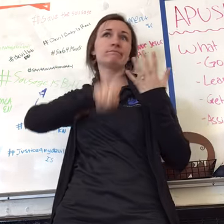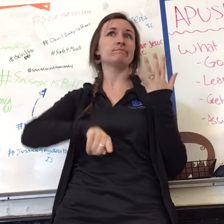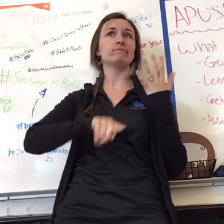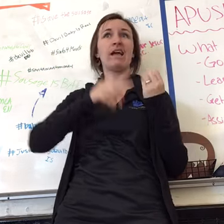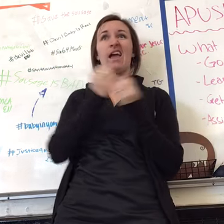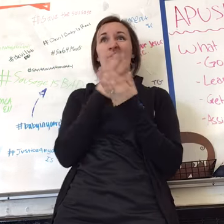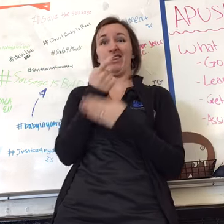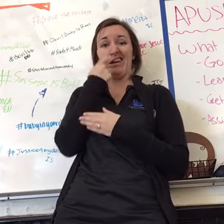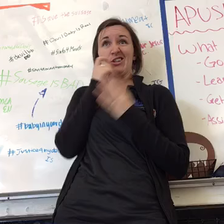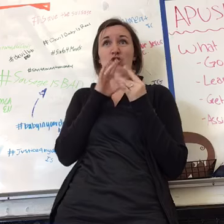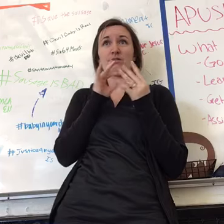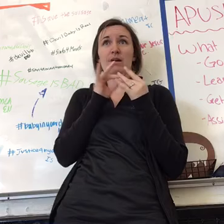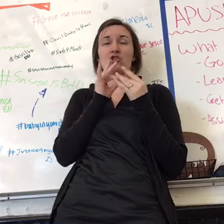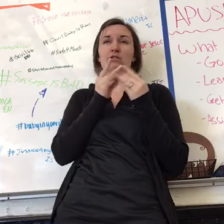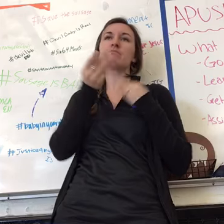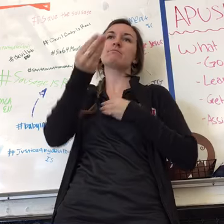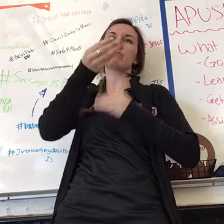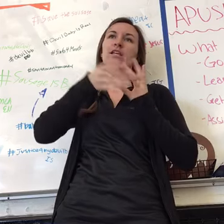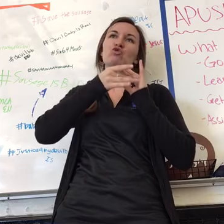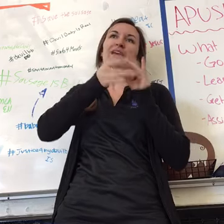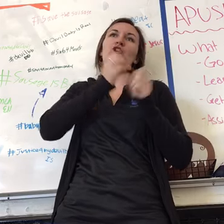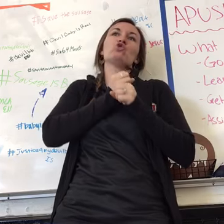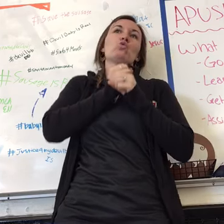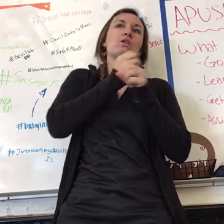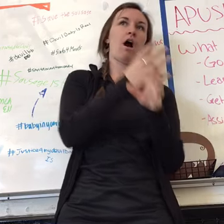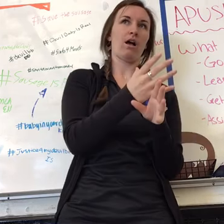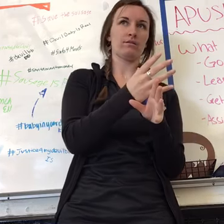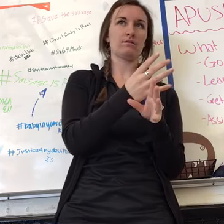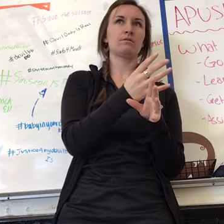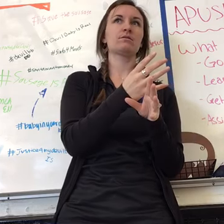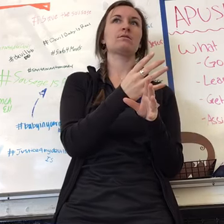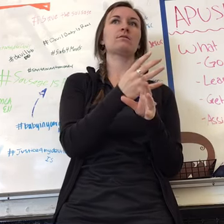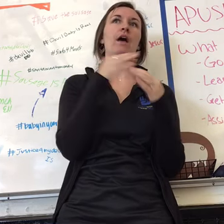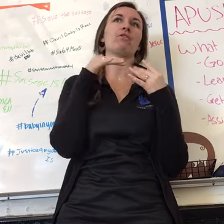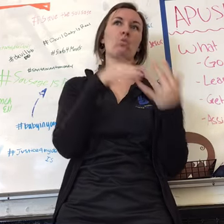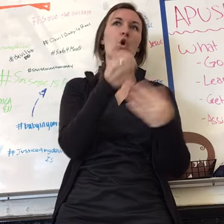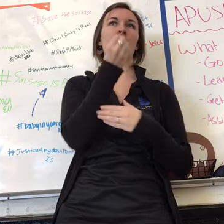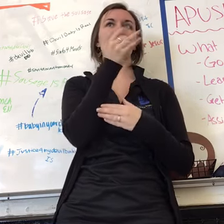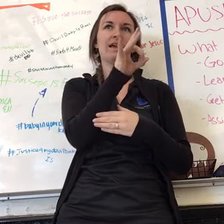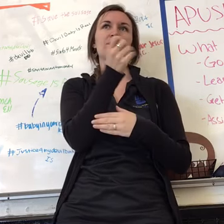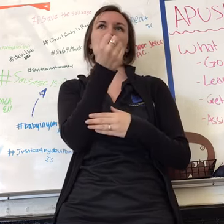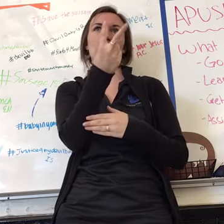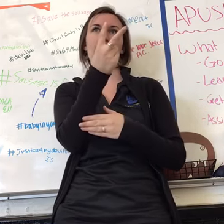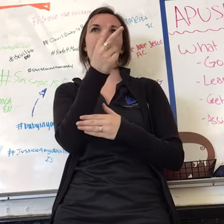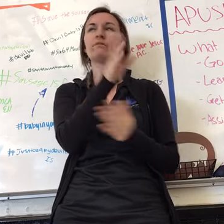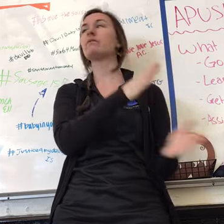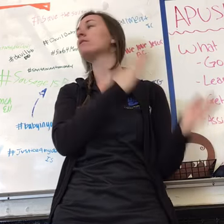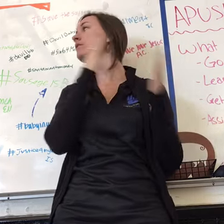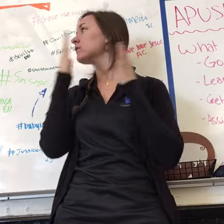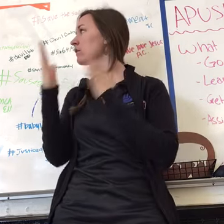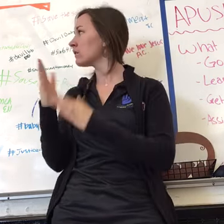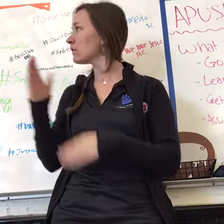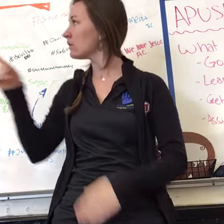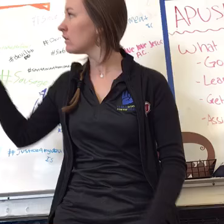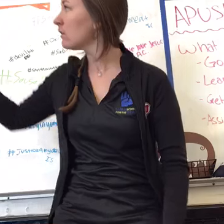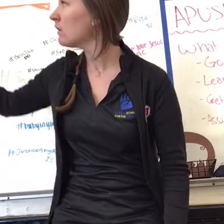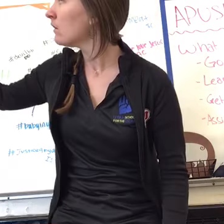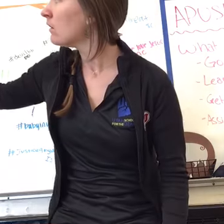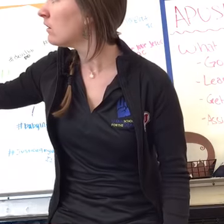though, of this war is going to be these Tecumseh Wars. Okay? Also, the Creek War is a little bit